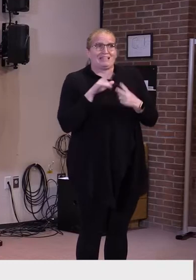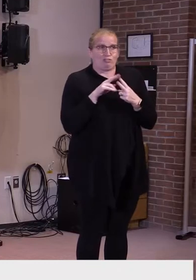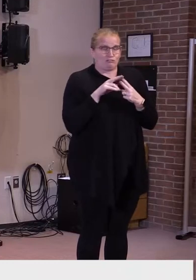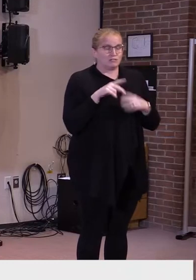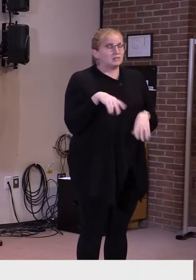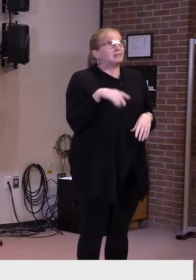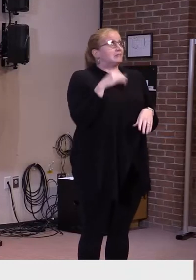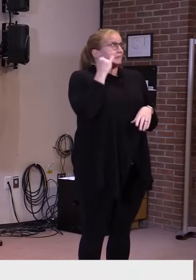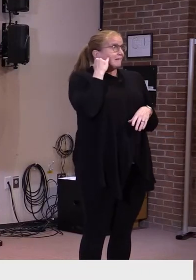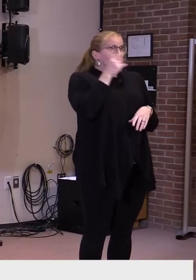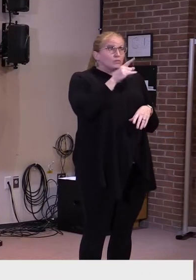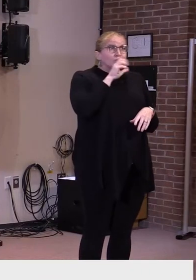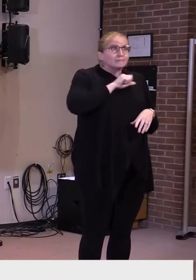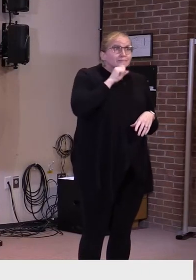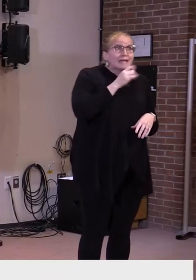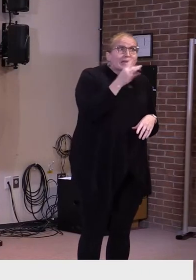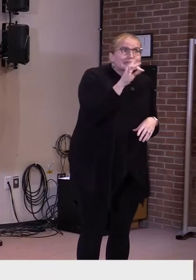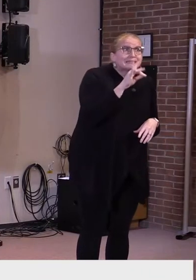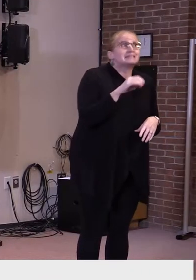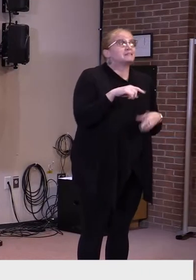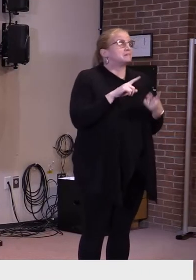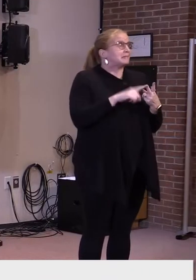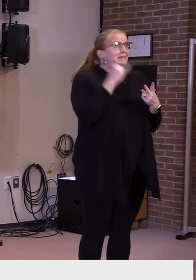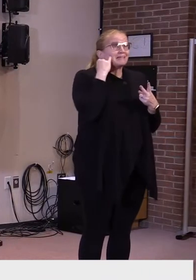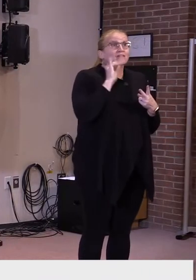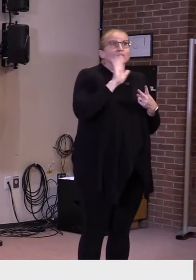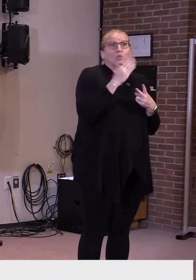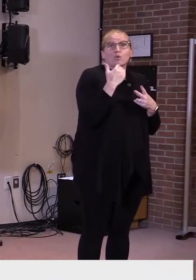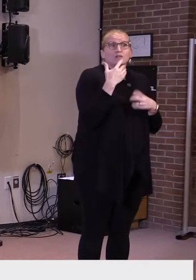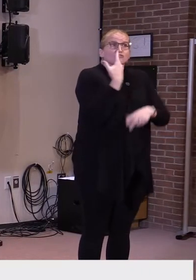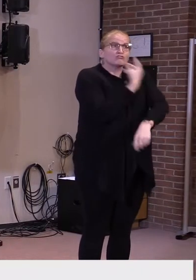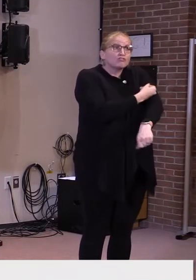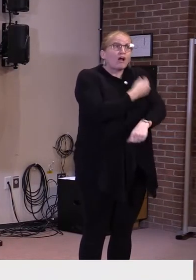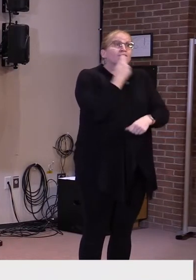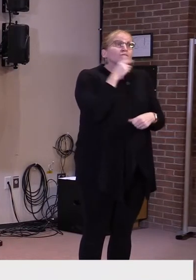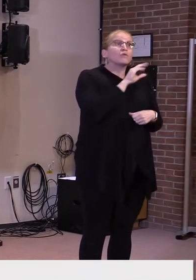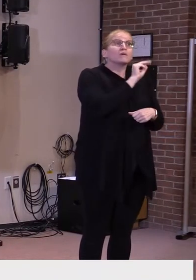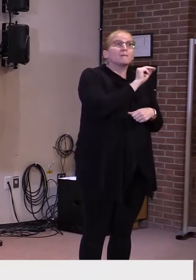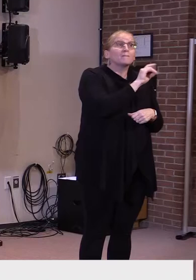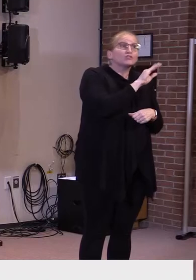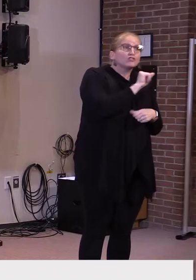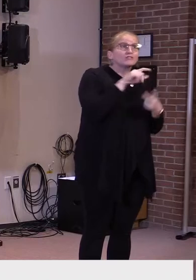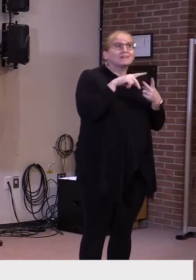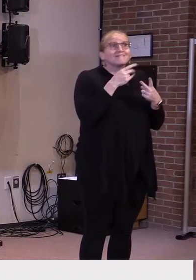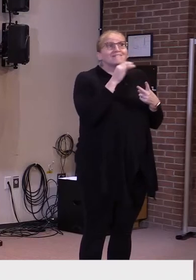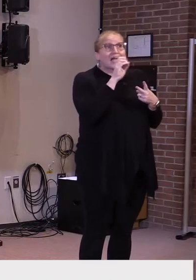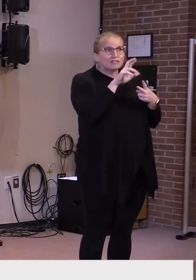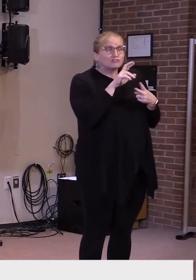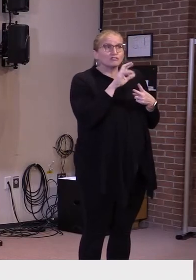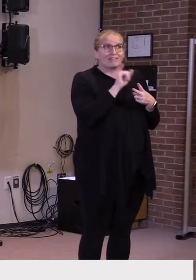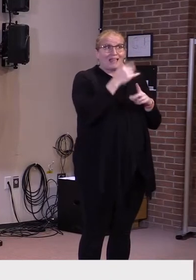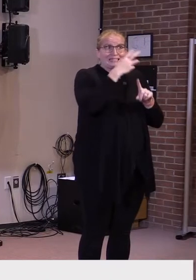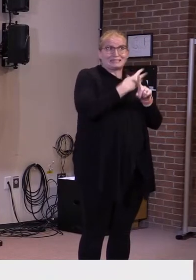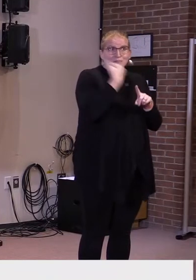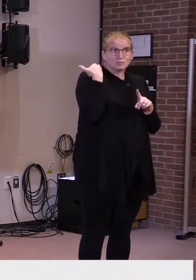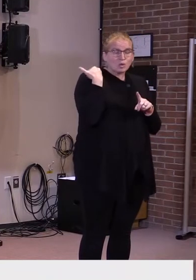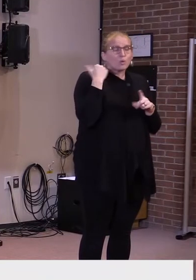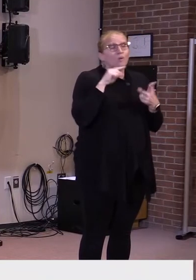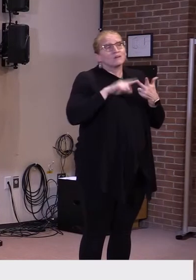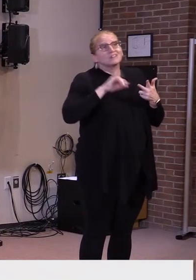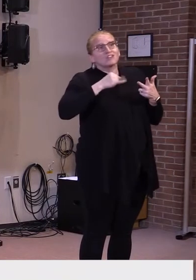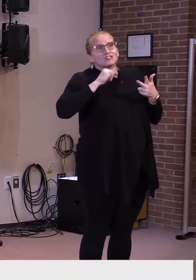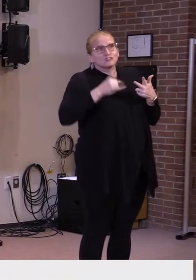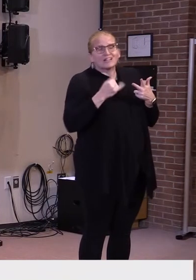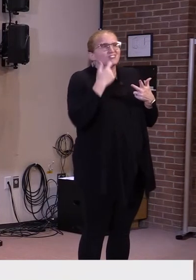18 or older and it's been 6 months since your last shot of Moderna or Pfizer, or 2 months in the case of J&J.